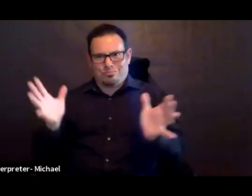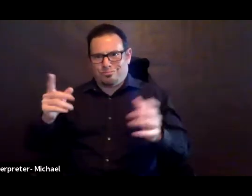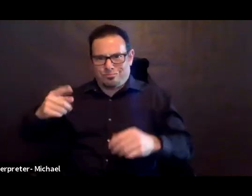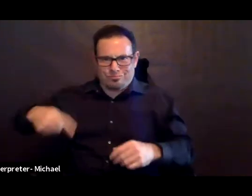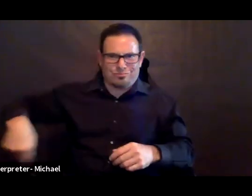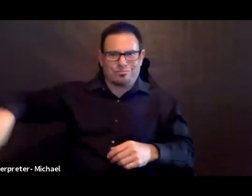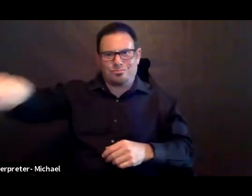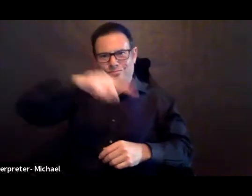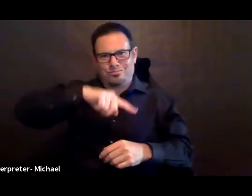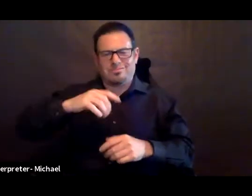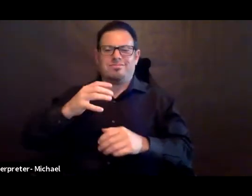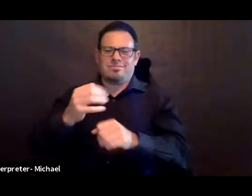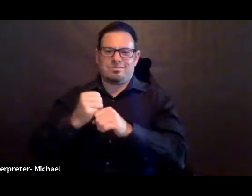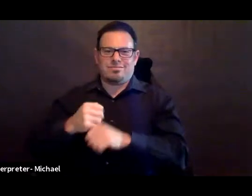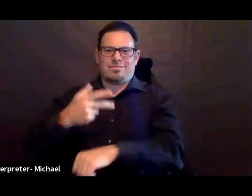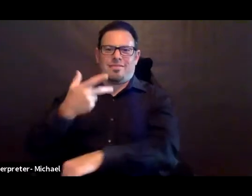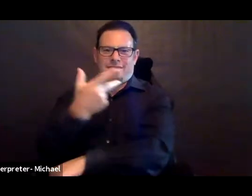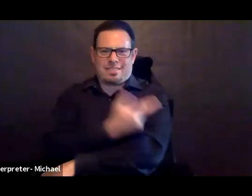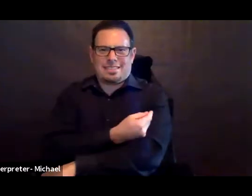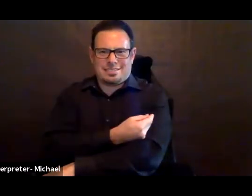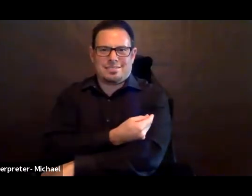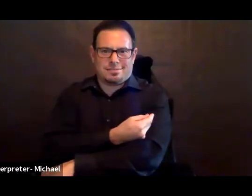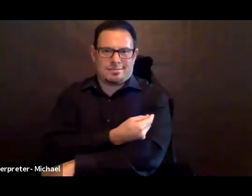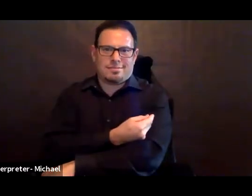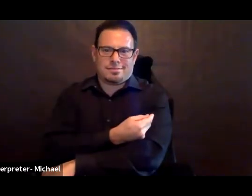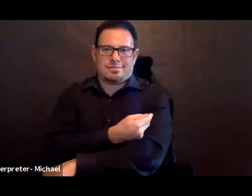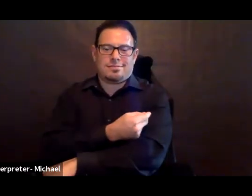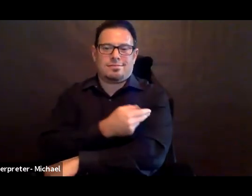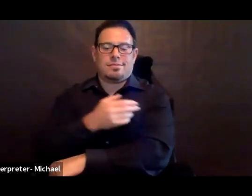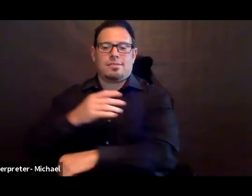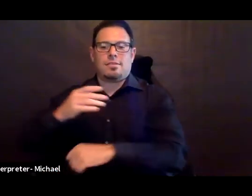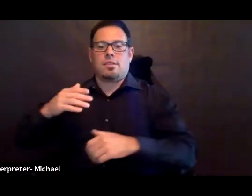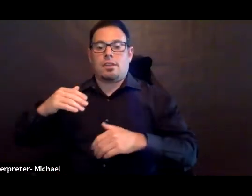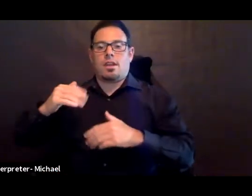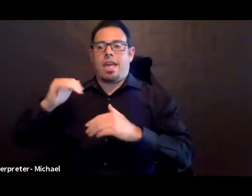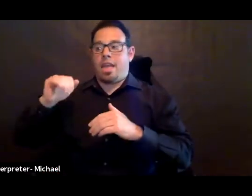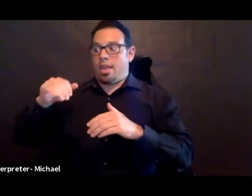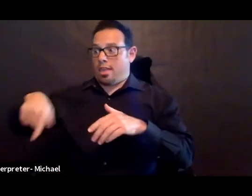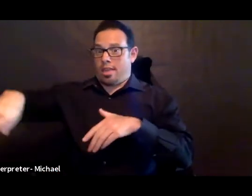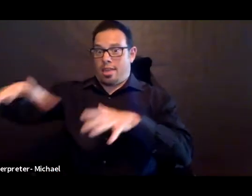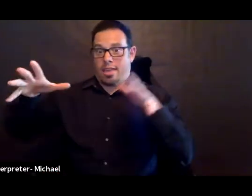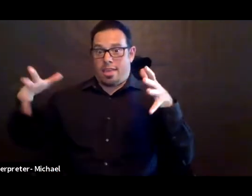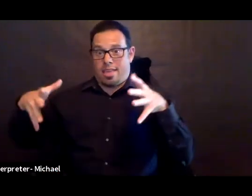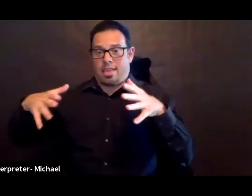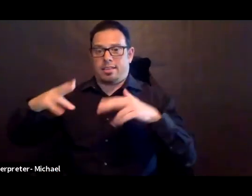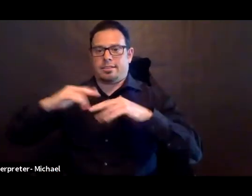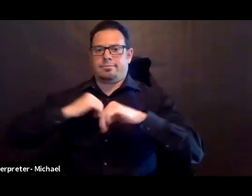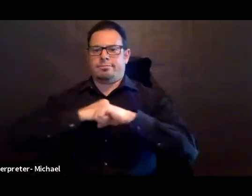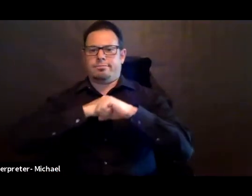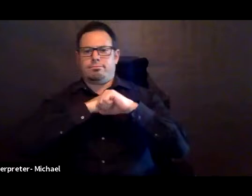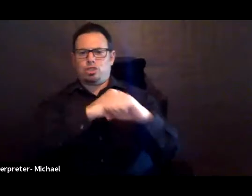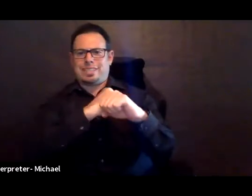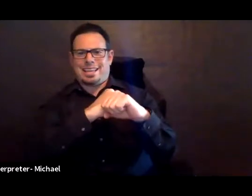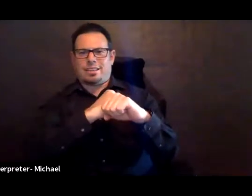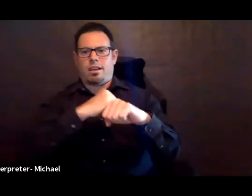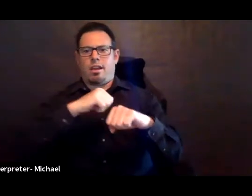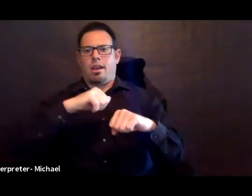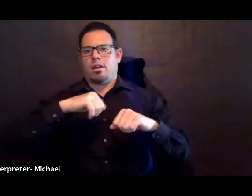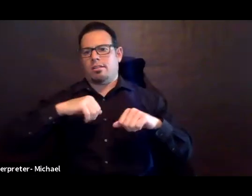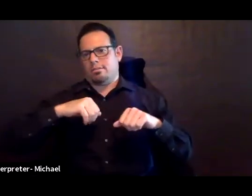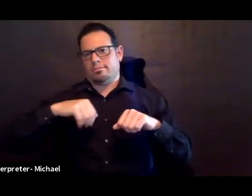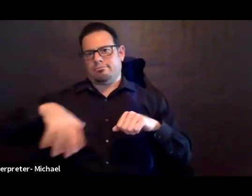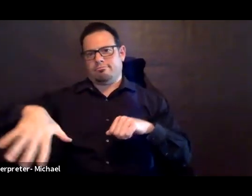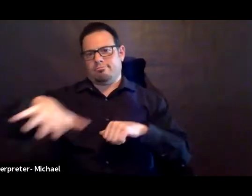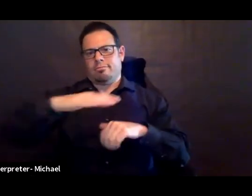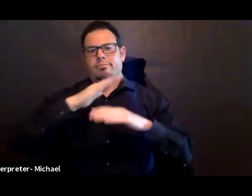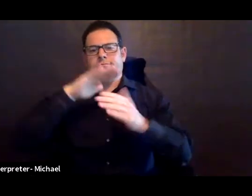a foregone conclusion. We do have the ability to change this by our actions. If